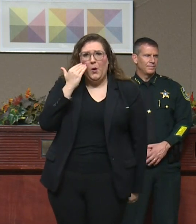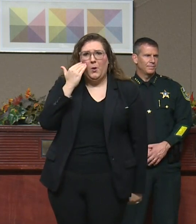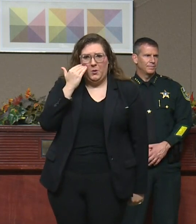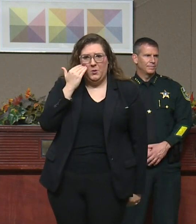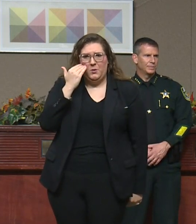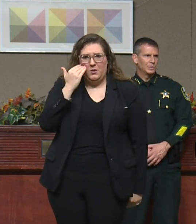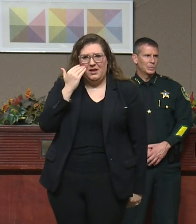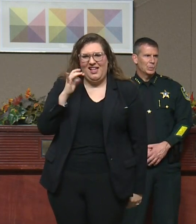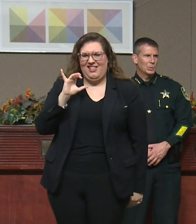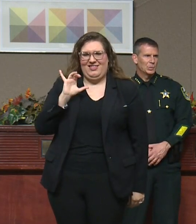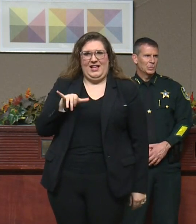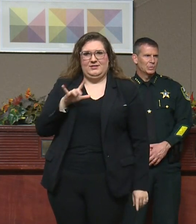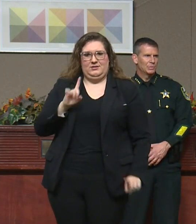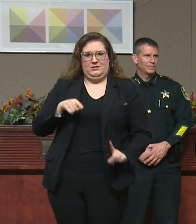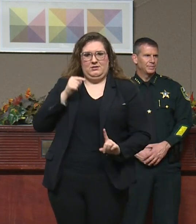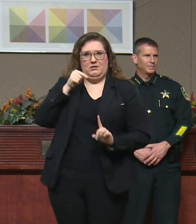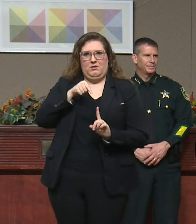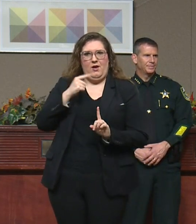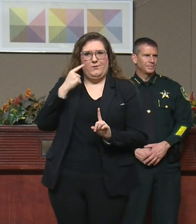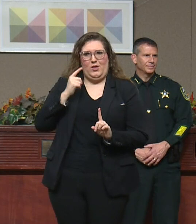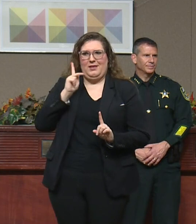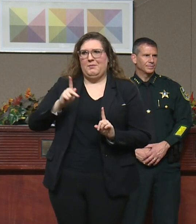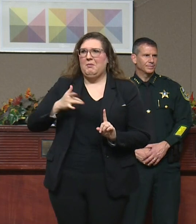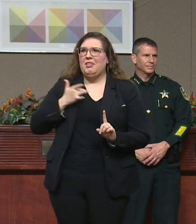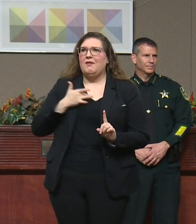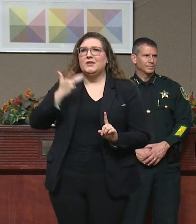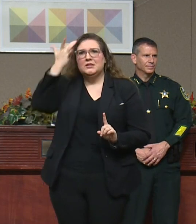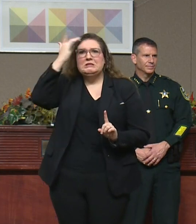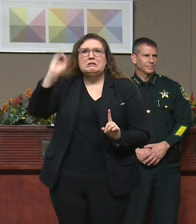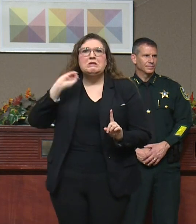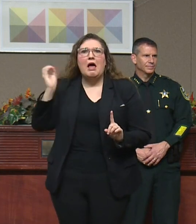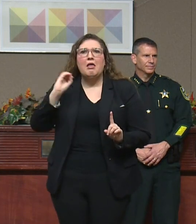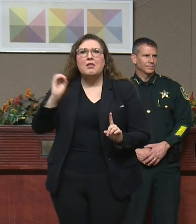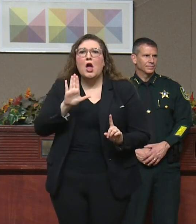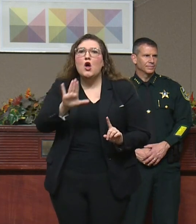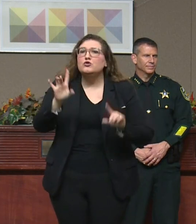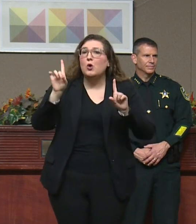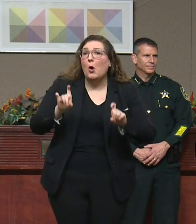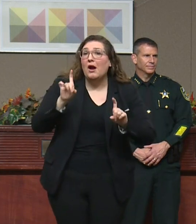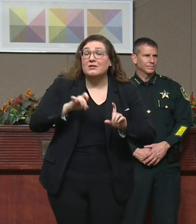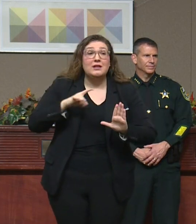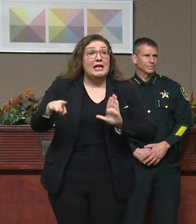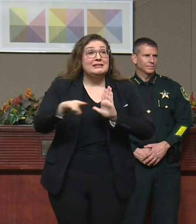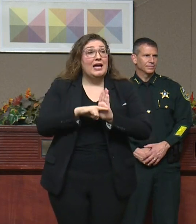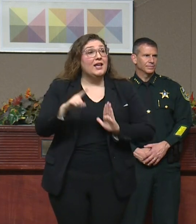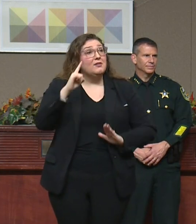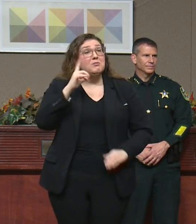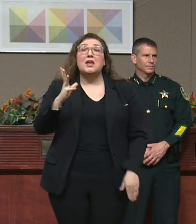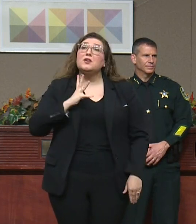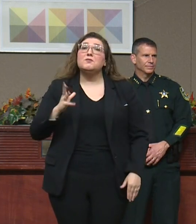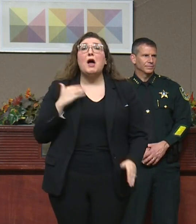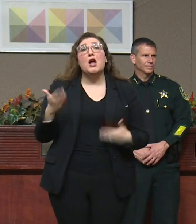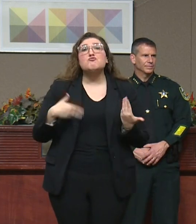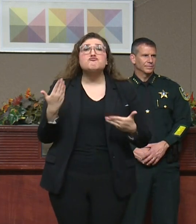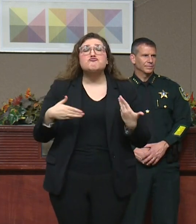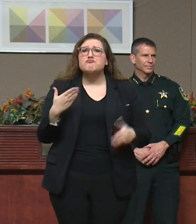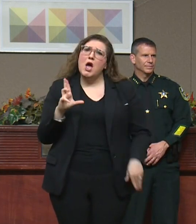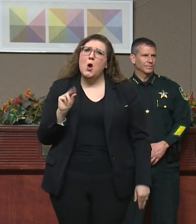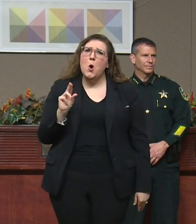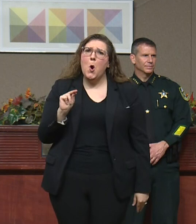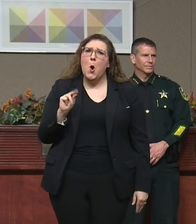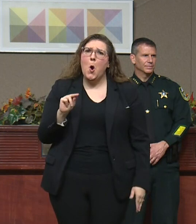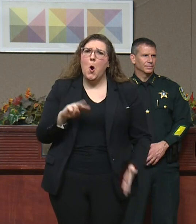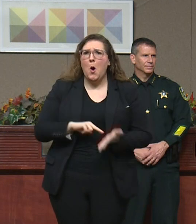of the asymptomatic people, is that now because you are negative, it doesn't mean that everything is okay. You can acquire it tomorrow.